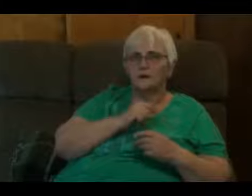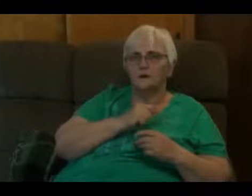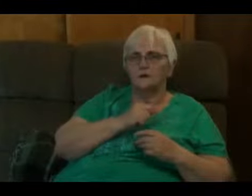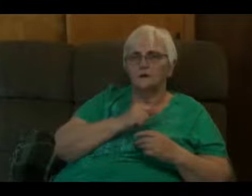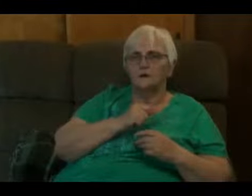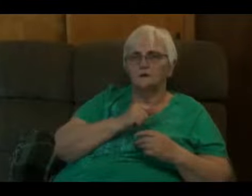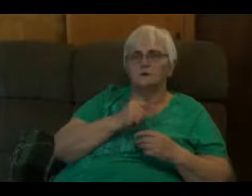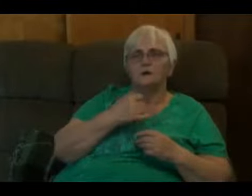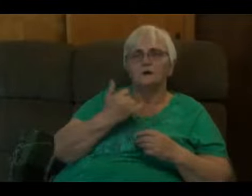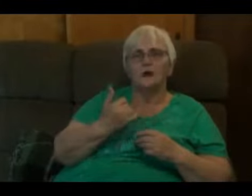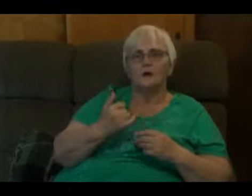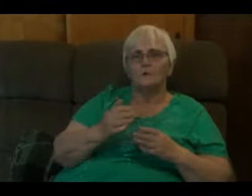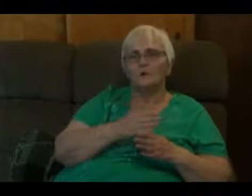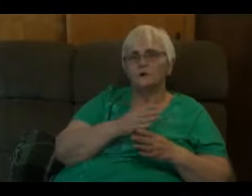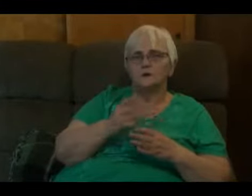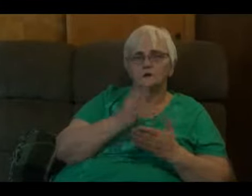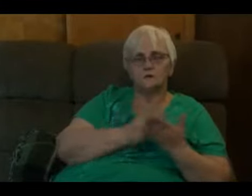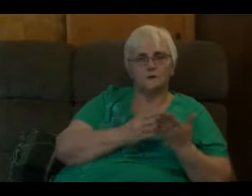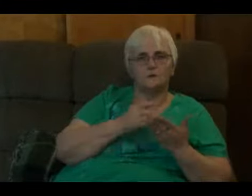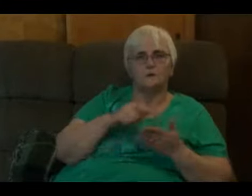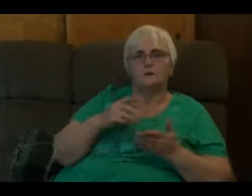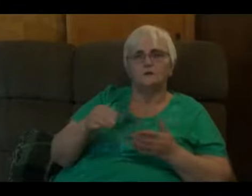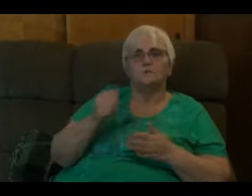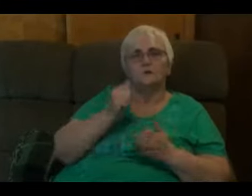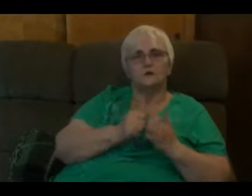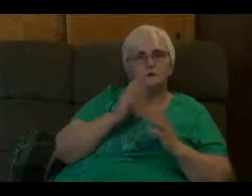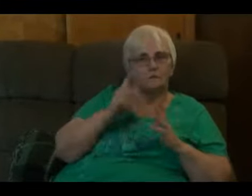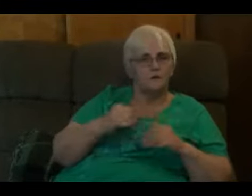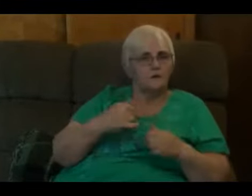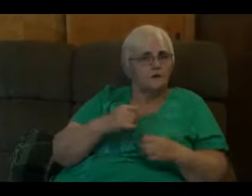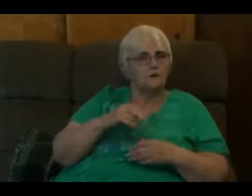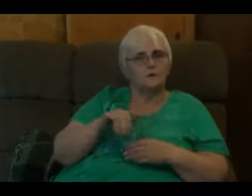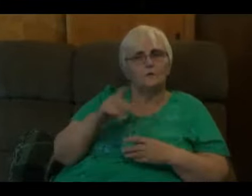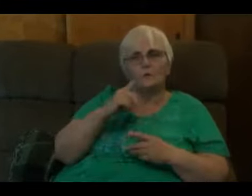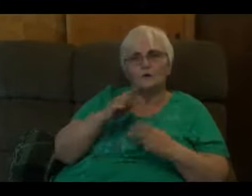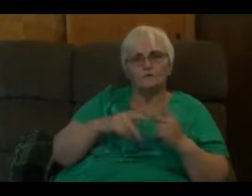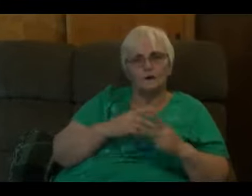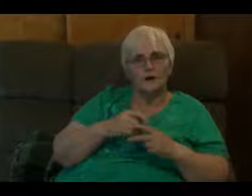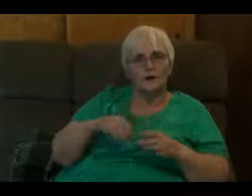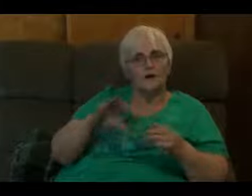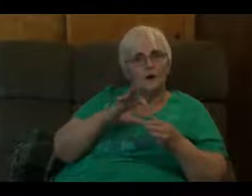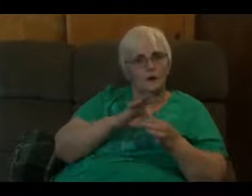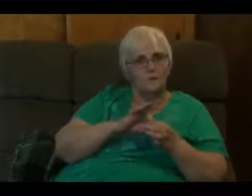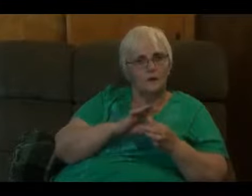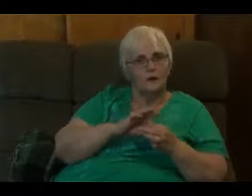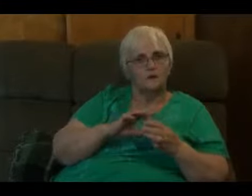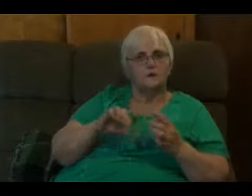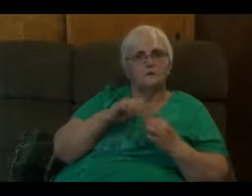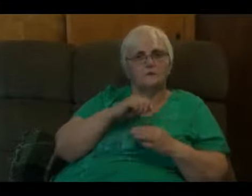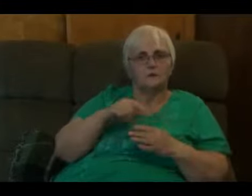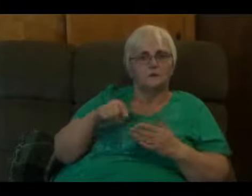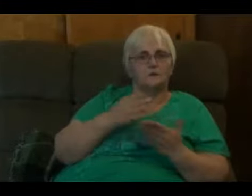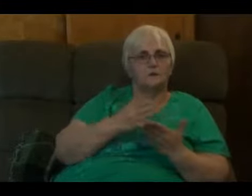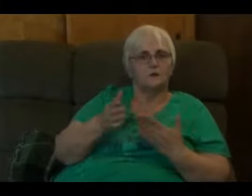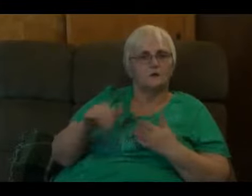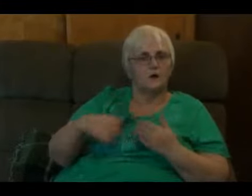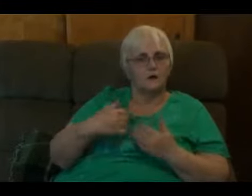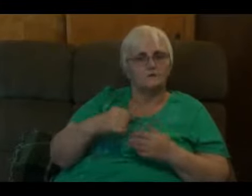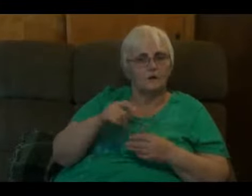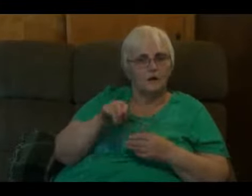some of these things, obviously, but each person has their own unique combination of these. We all have our own